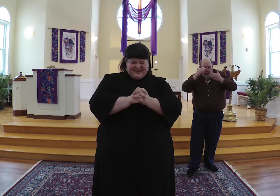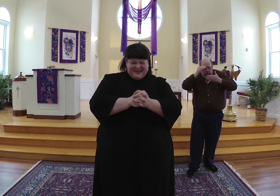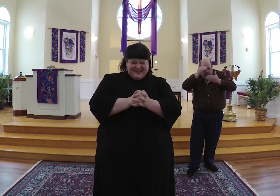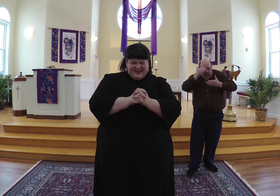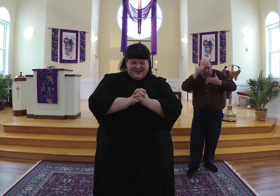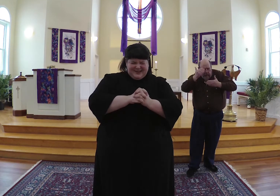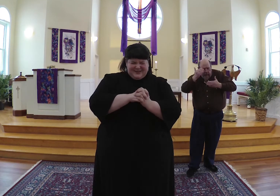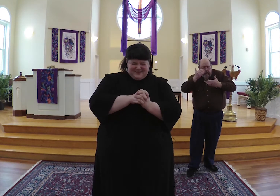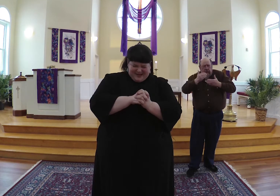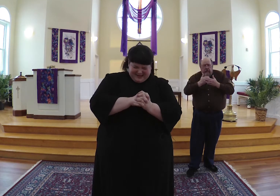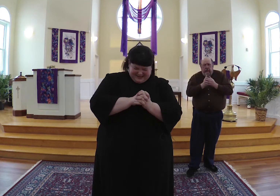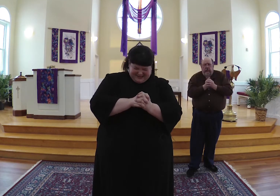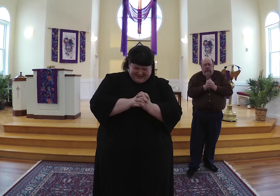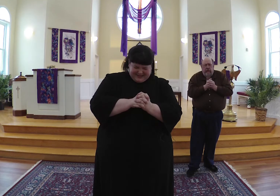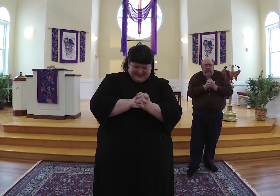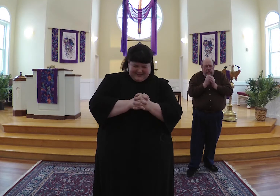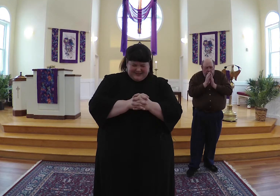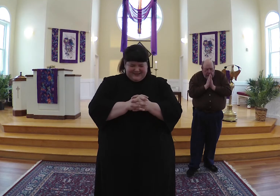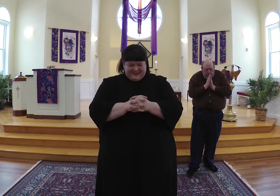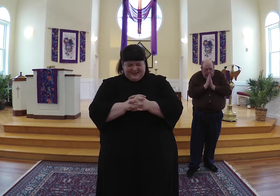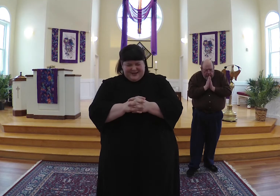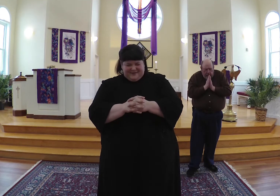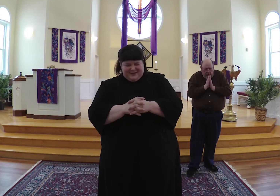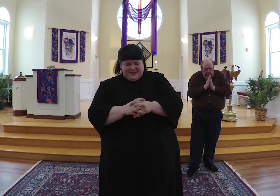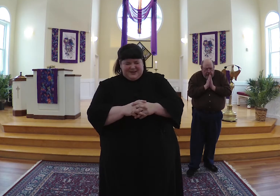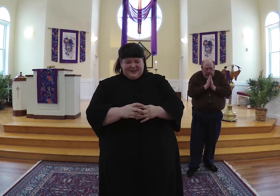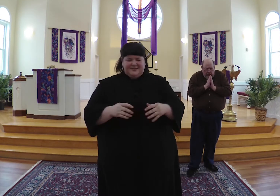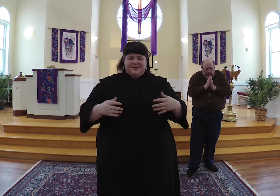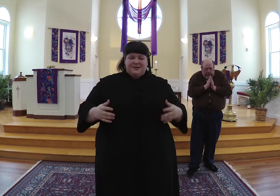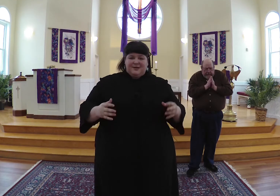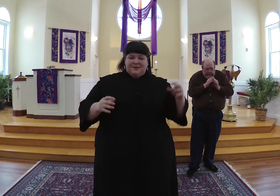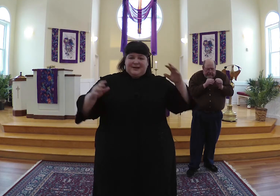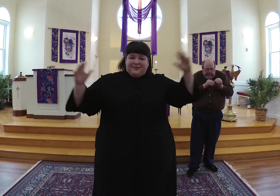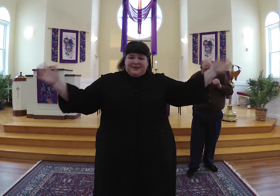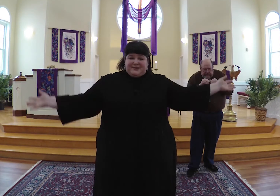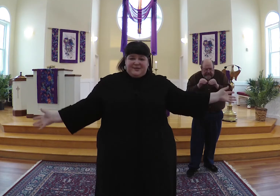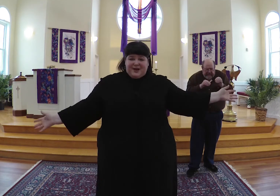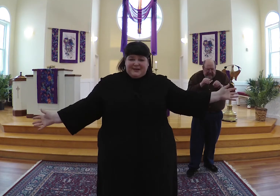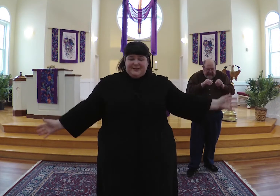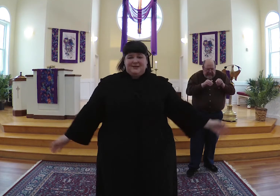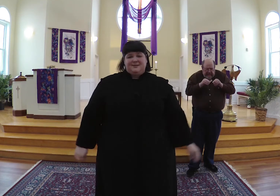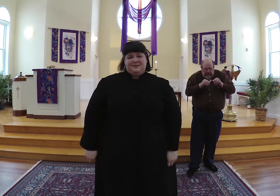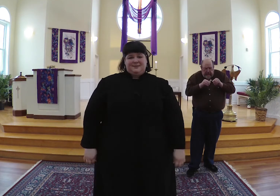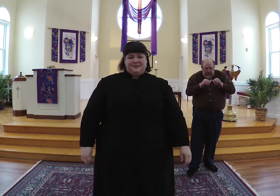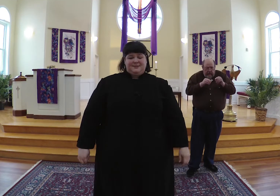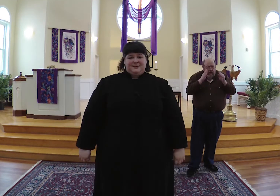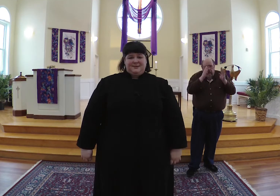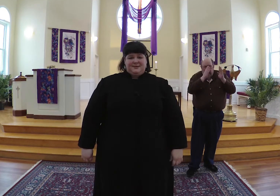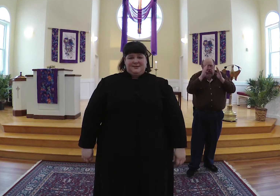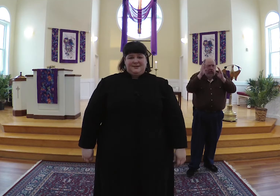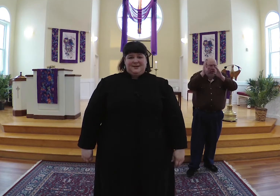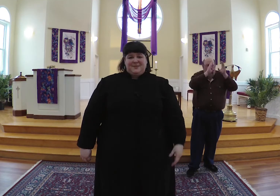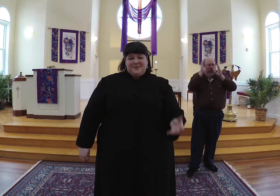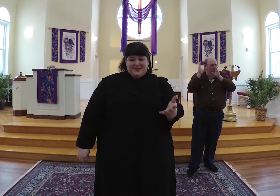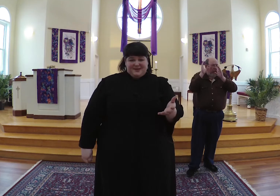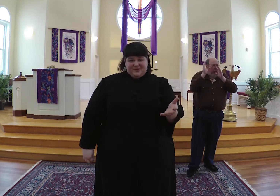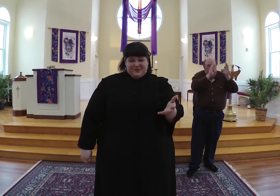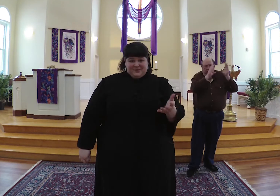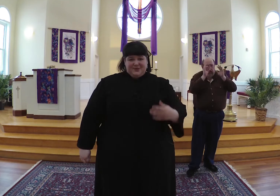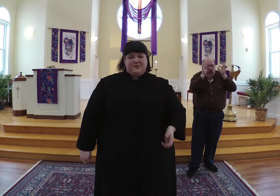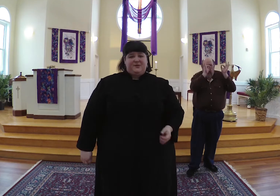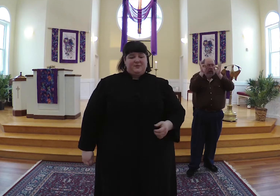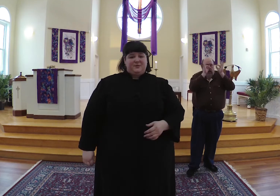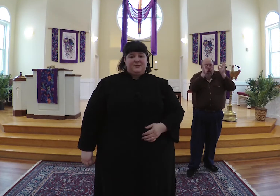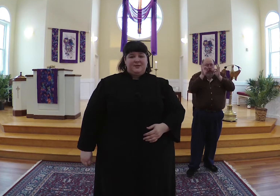eyes and do my hands and like this, and I start kind of fidgeting or I get really distracted. And maybe that's